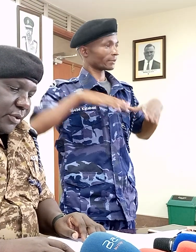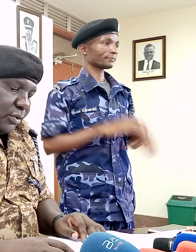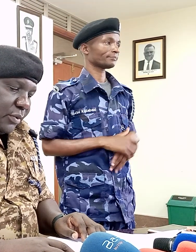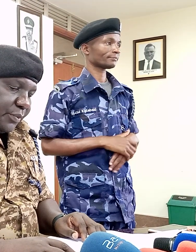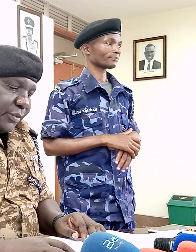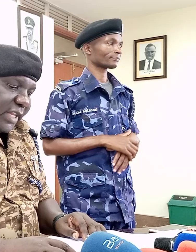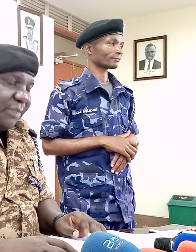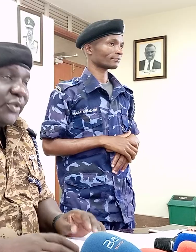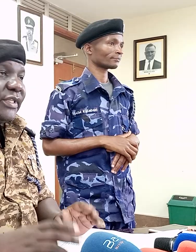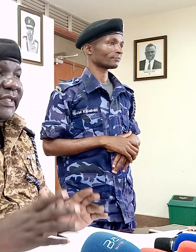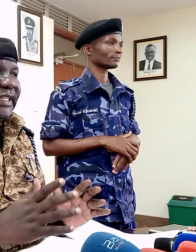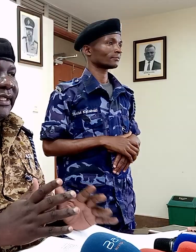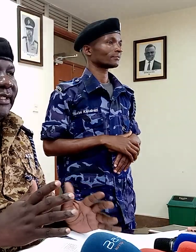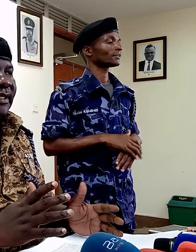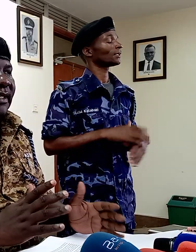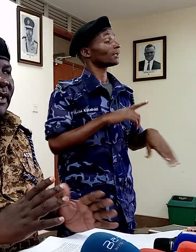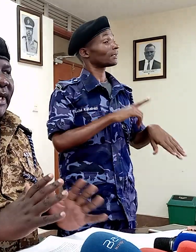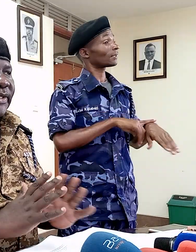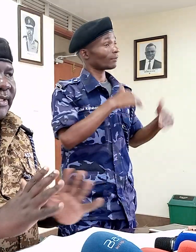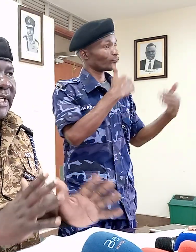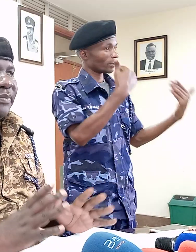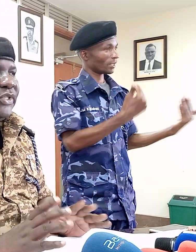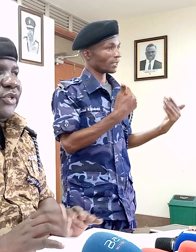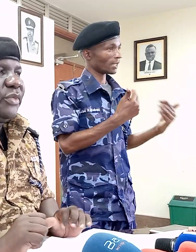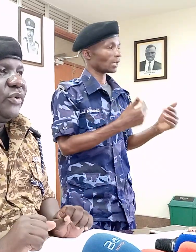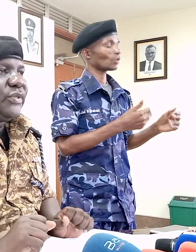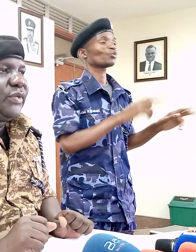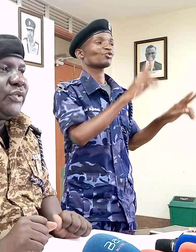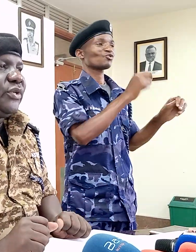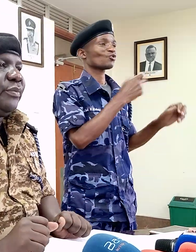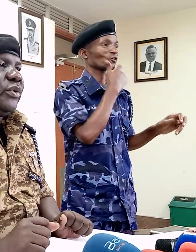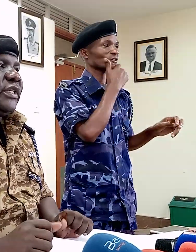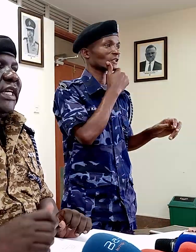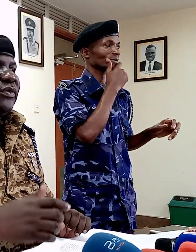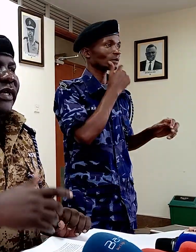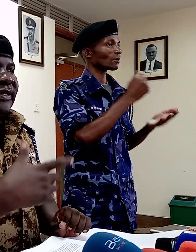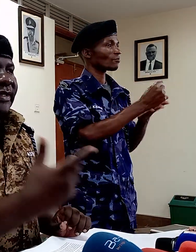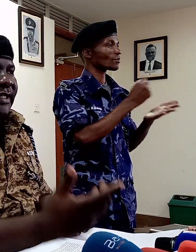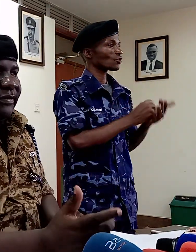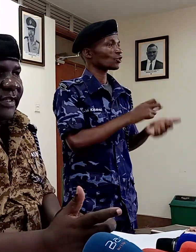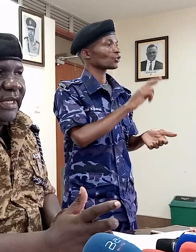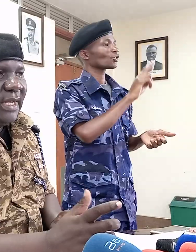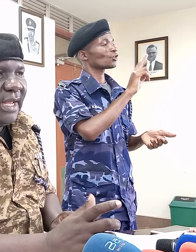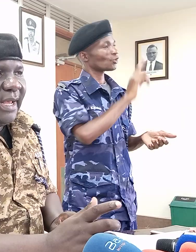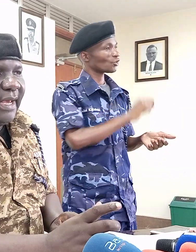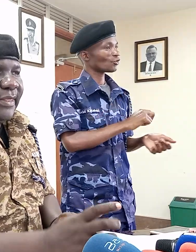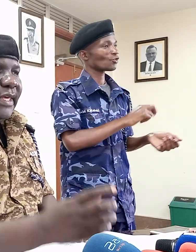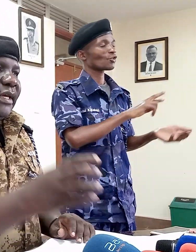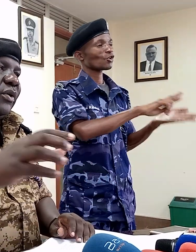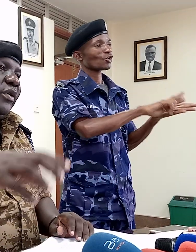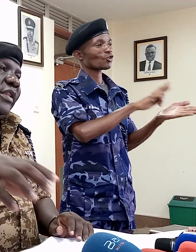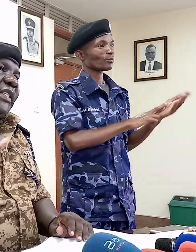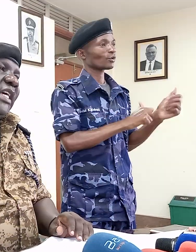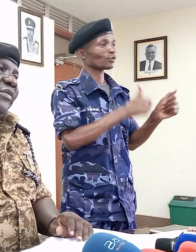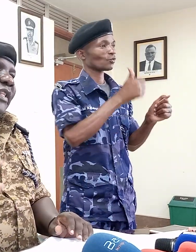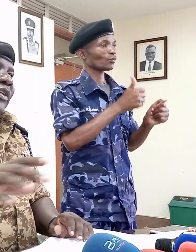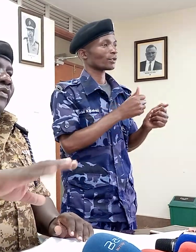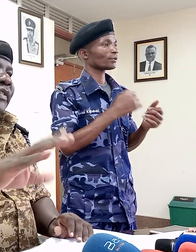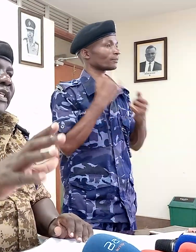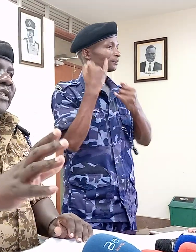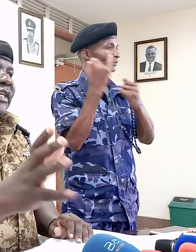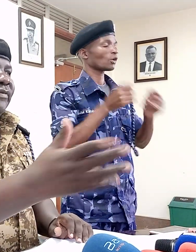So up to this stage, there was no suspicion because there was no report that was received. I think all the staff